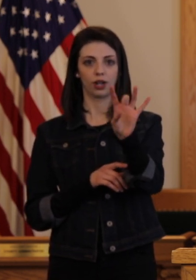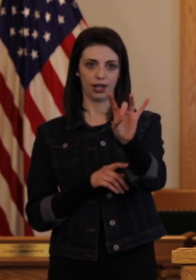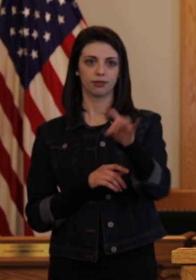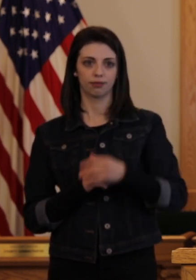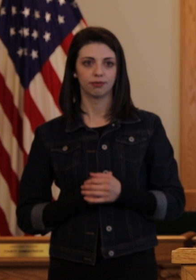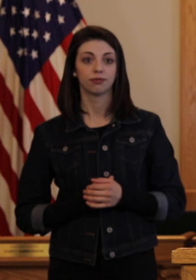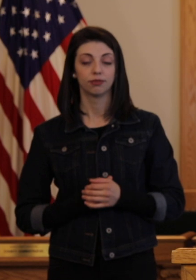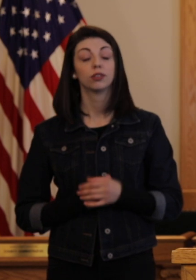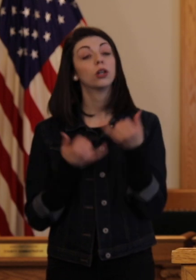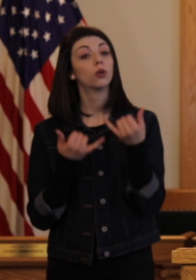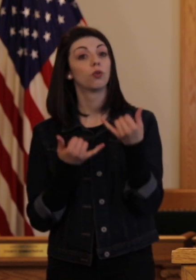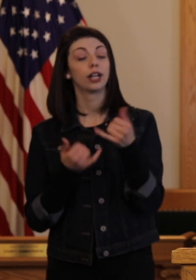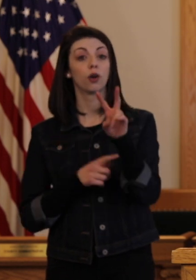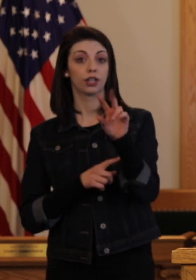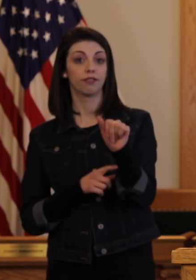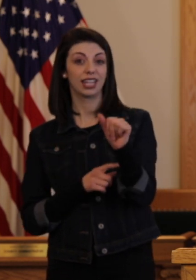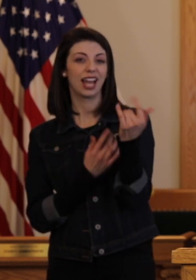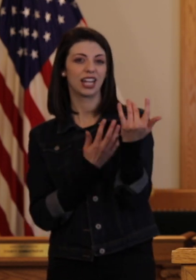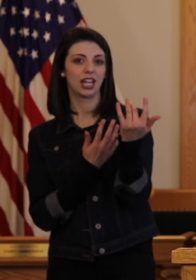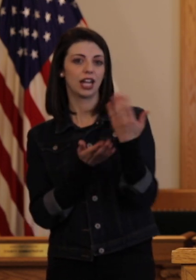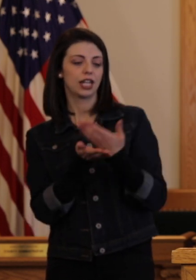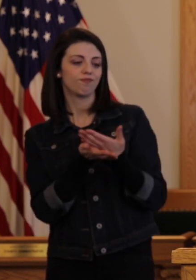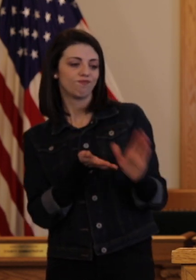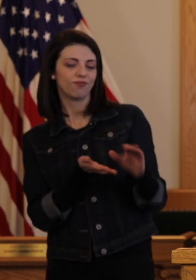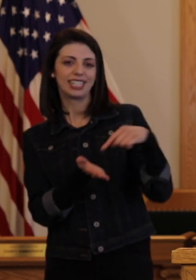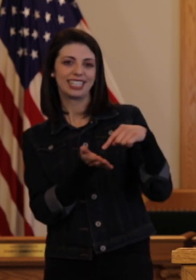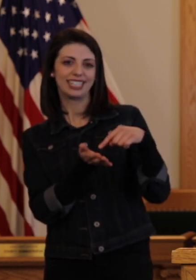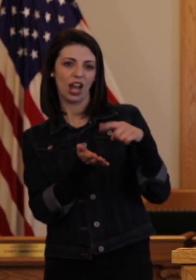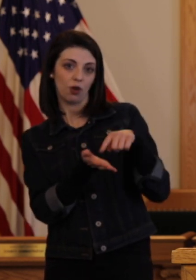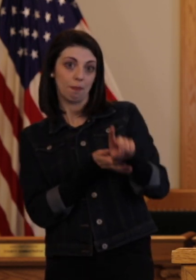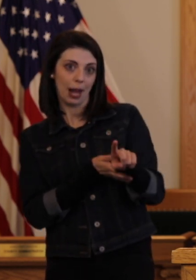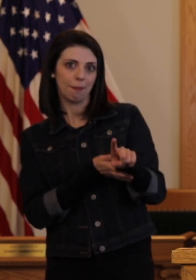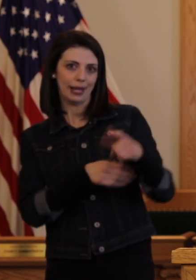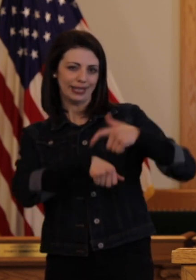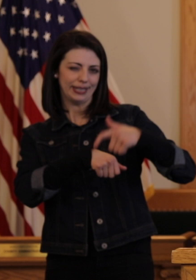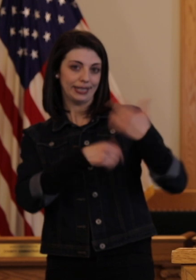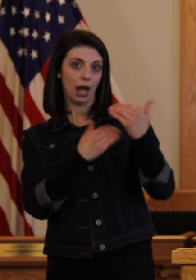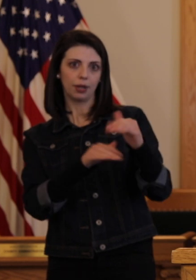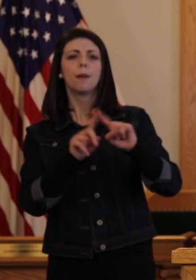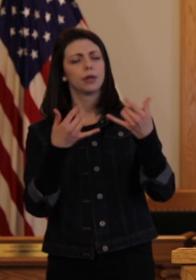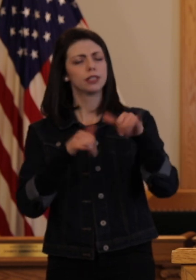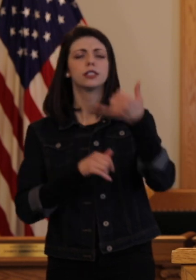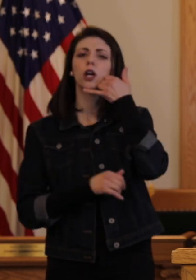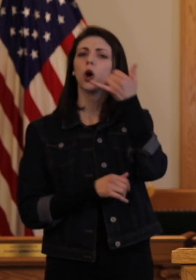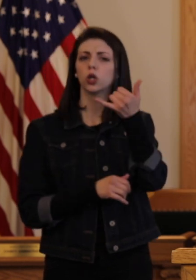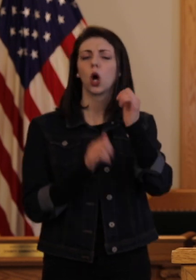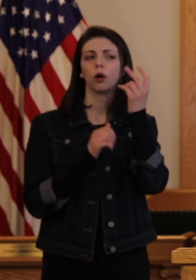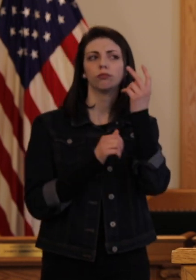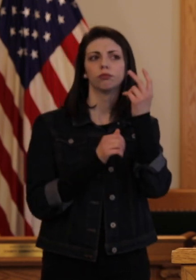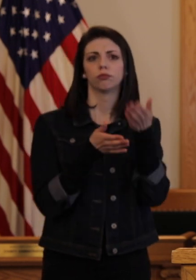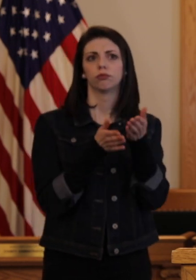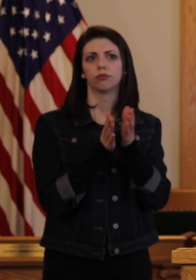1-800-827-0648. Currently, the VA is waiving debt repayment windows. However, you should still call to find out how that affects